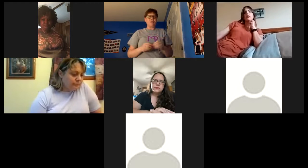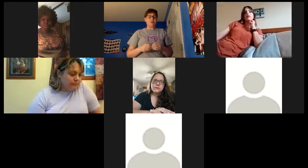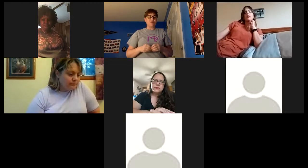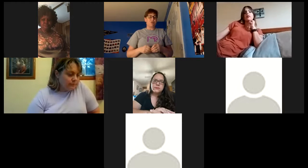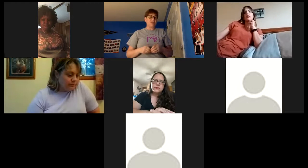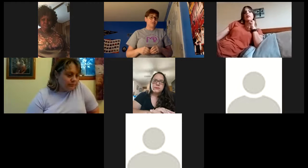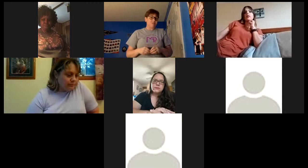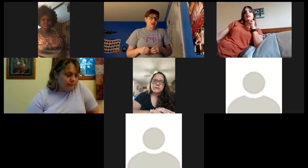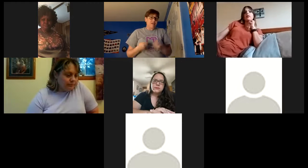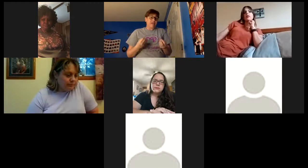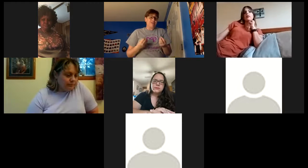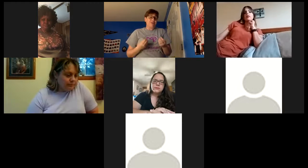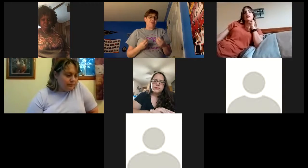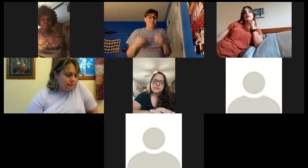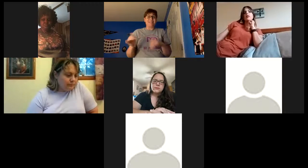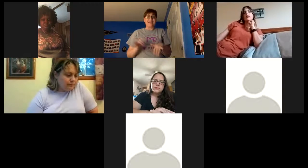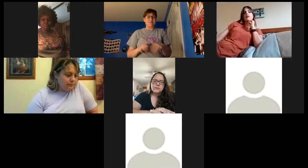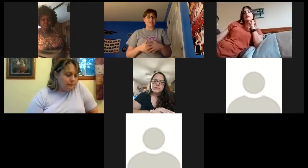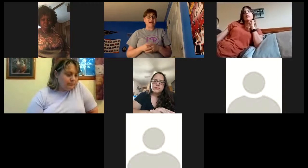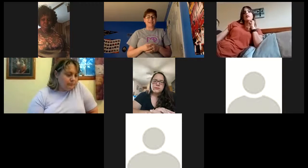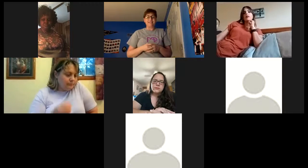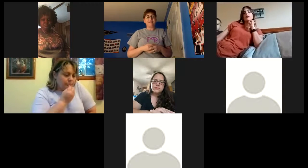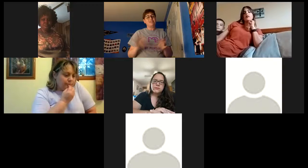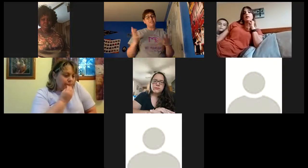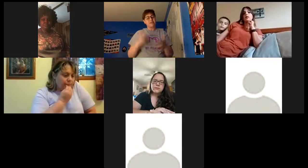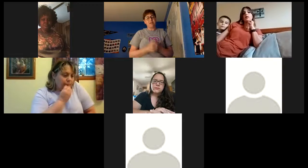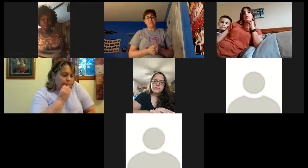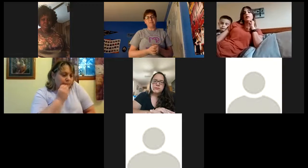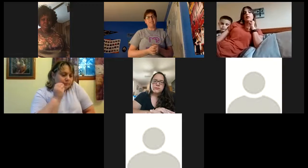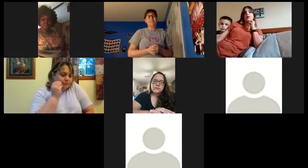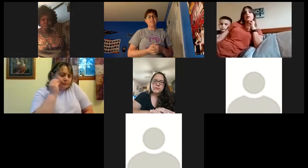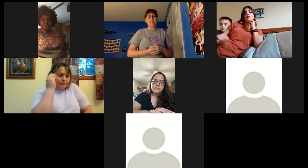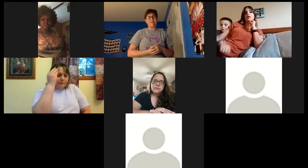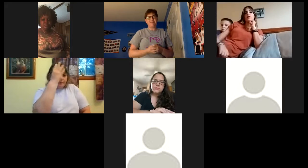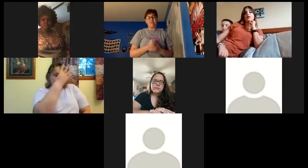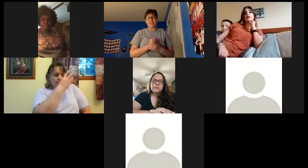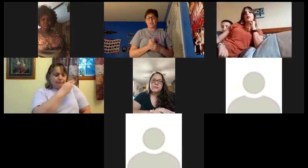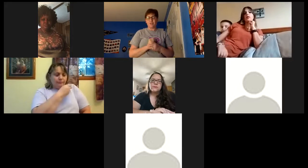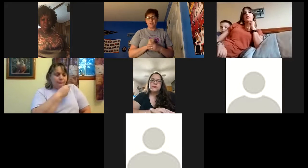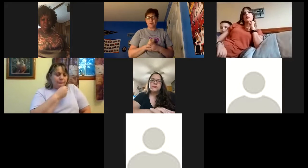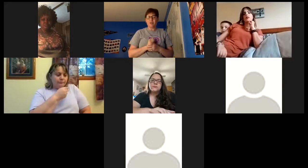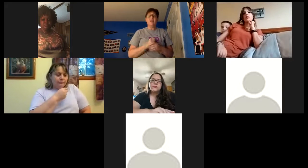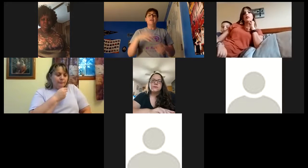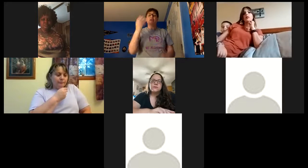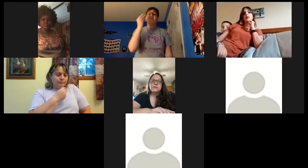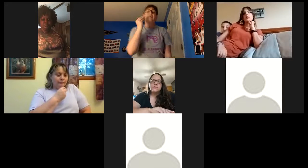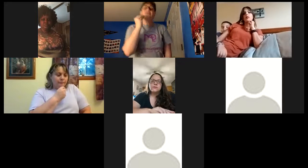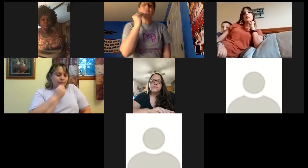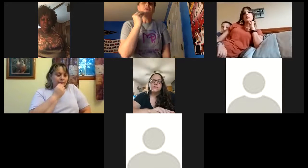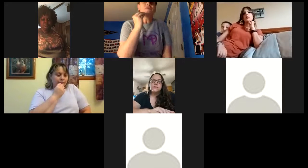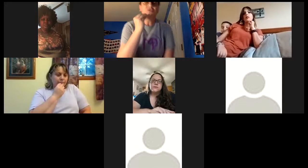learning those other words as well, even though it's the same sign. It just can be confusing, I'm sure.